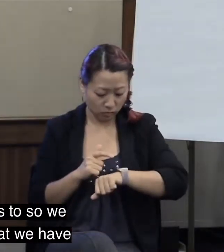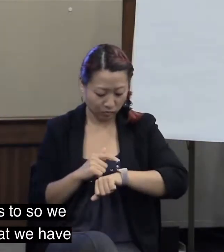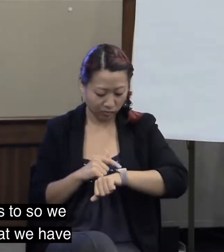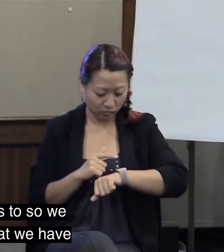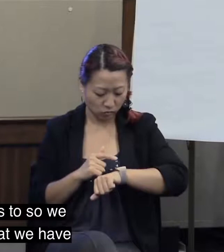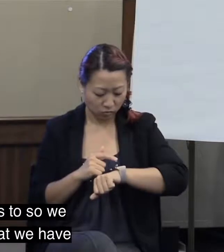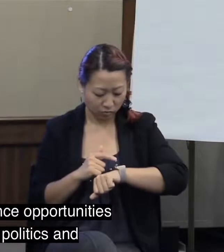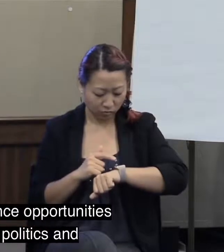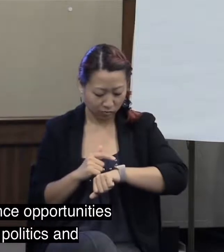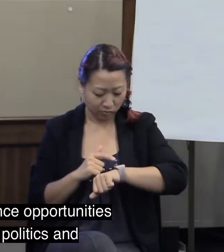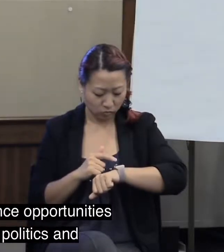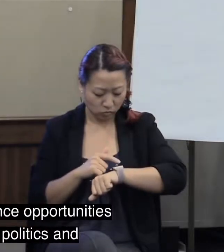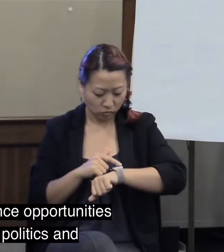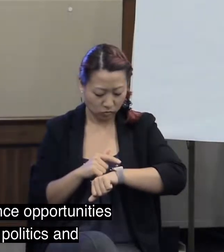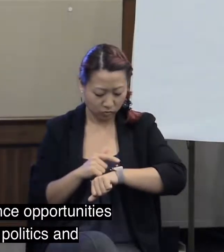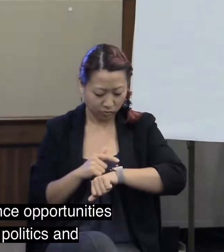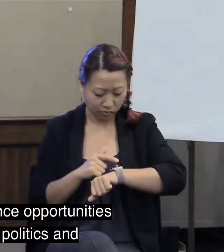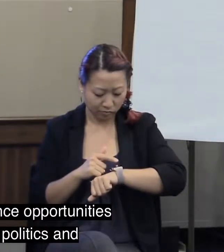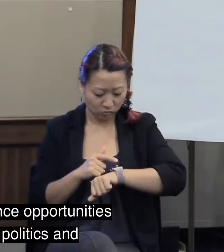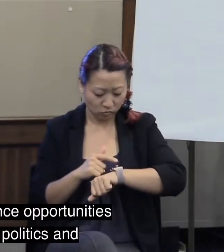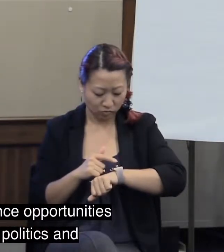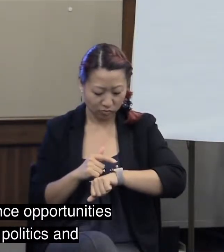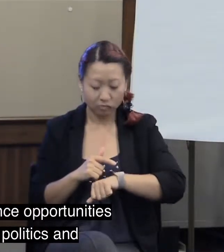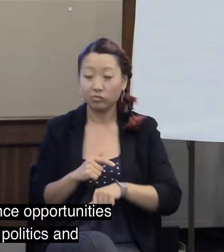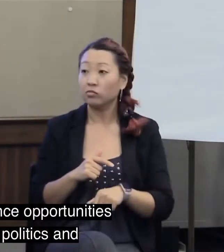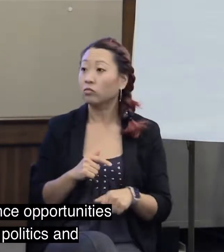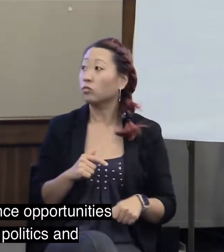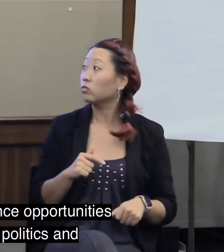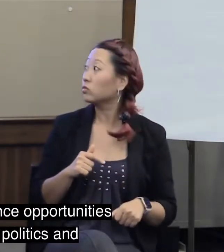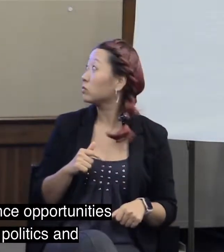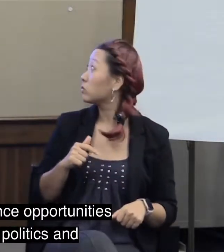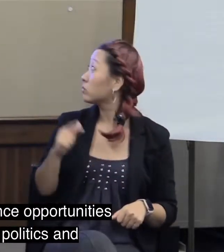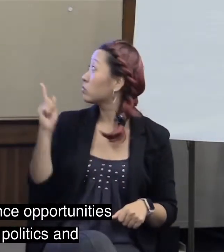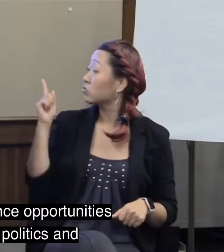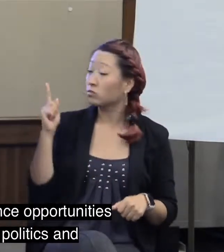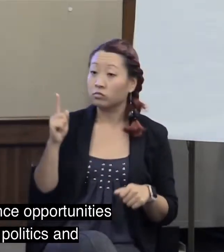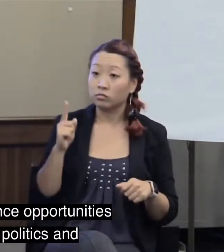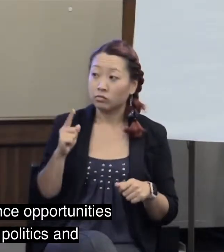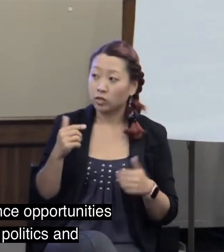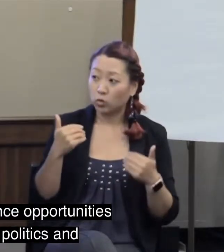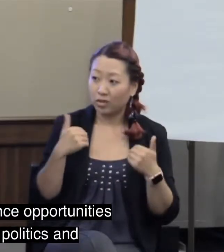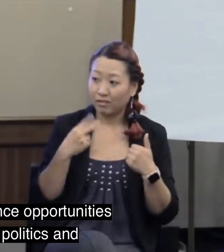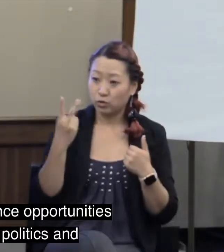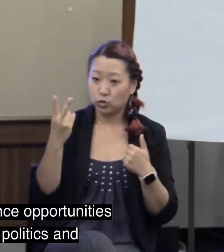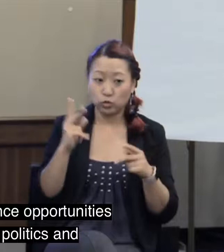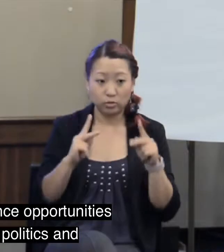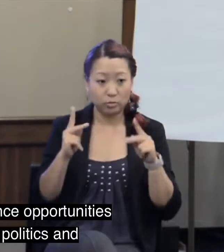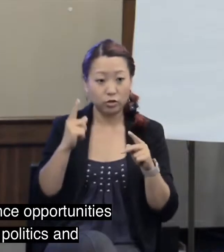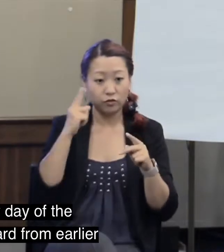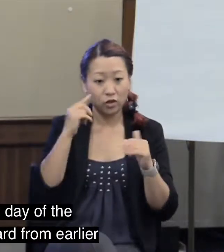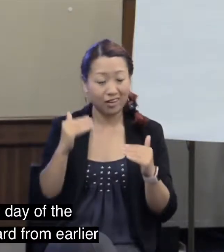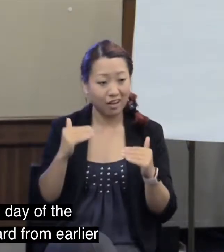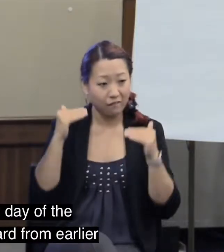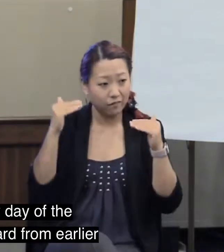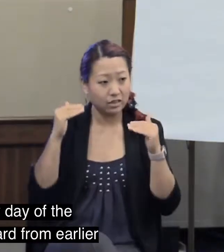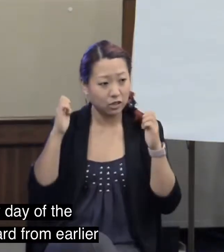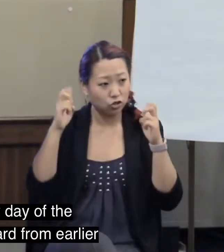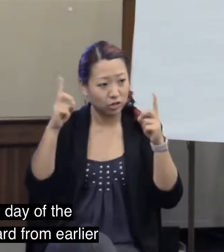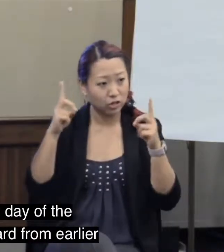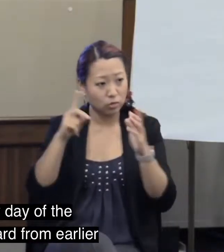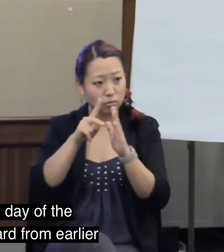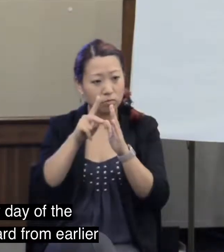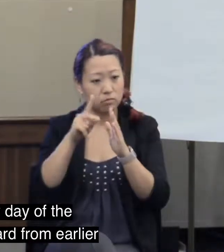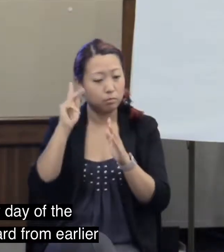by saying that we have two incredible people here who advance opportunities through education, employment, politics, and grassroots